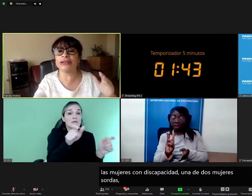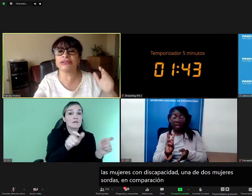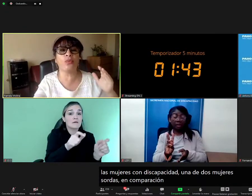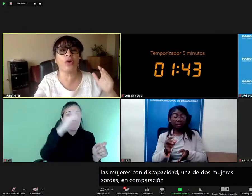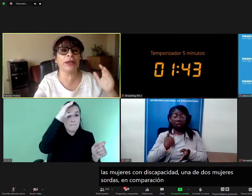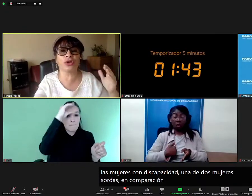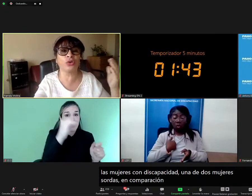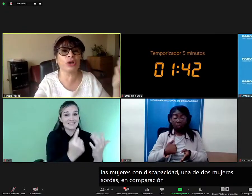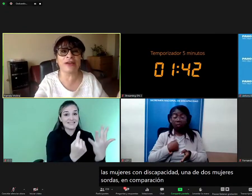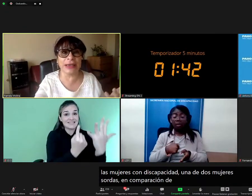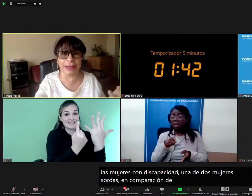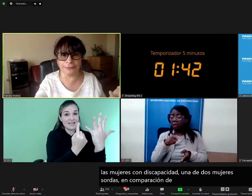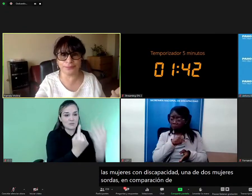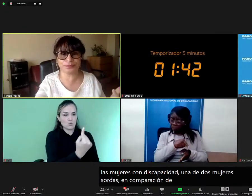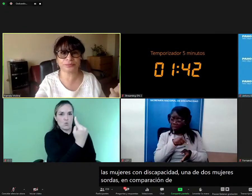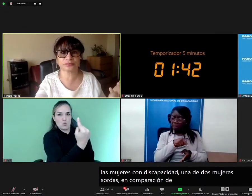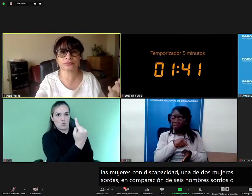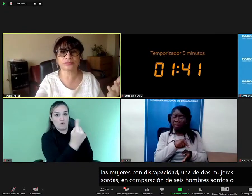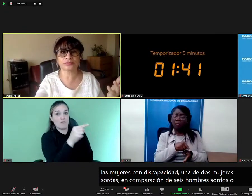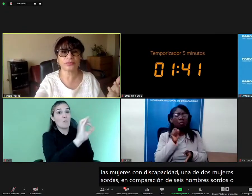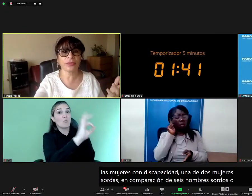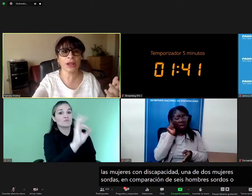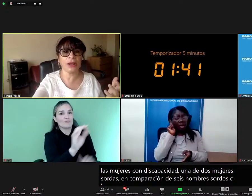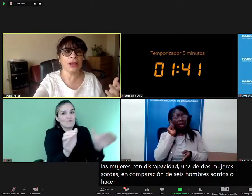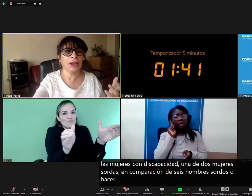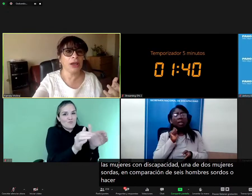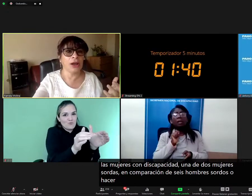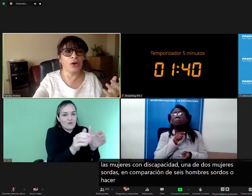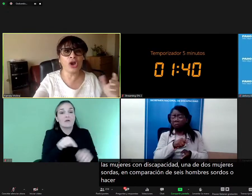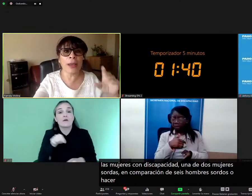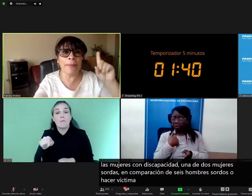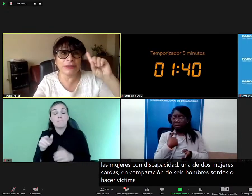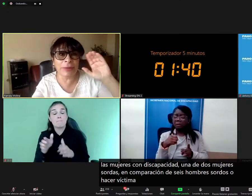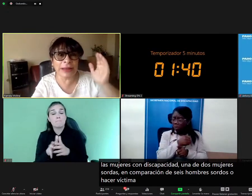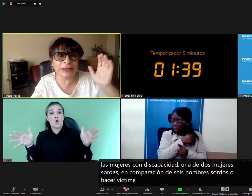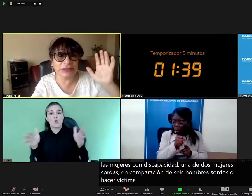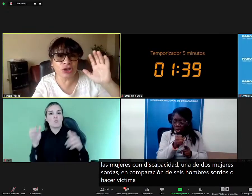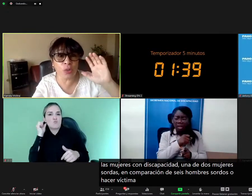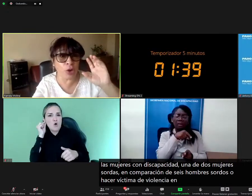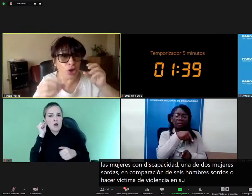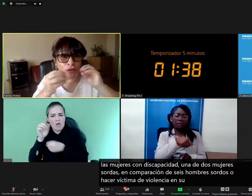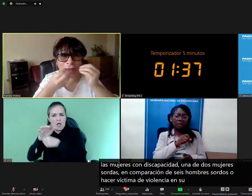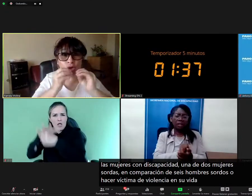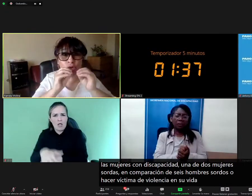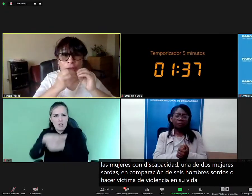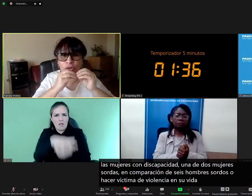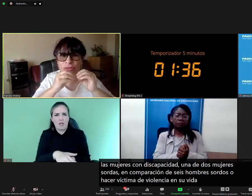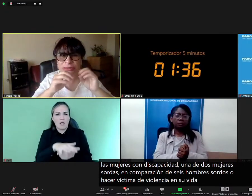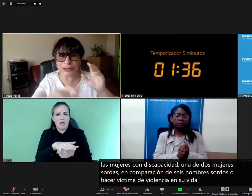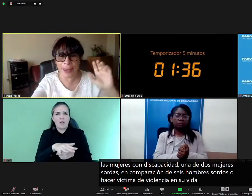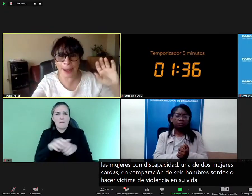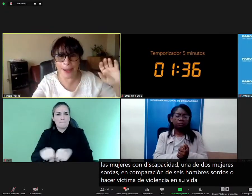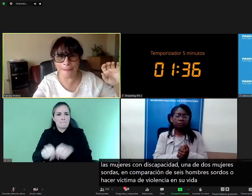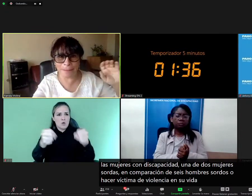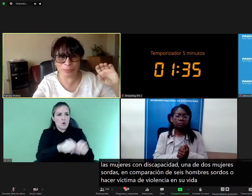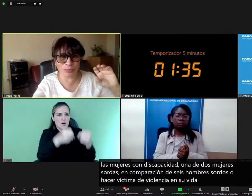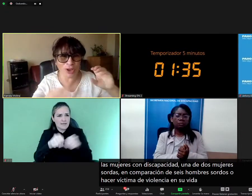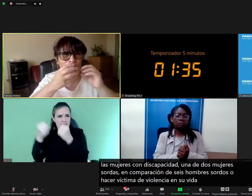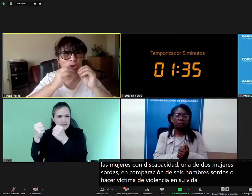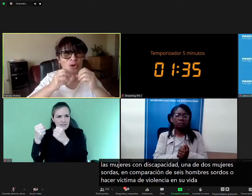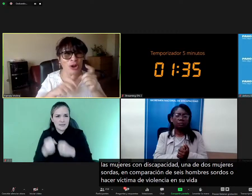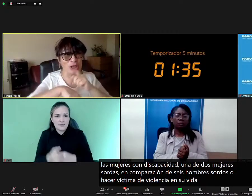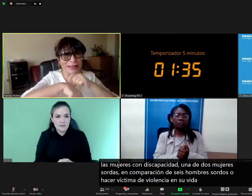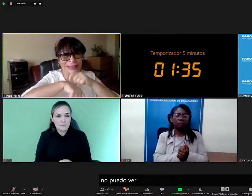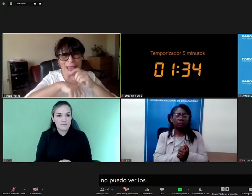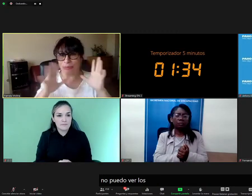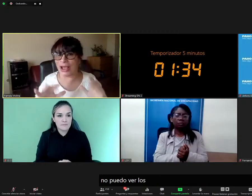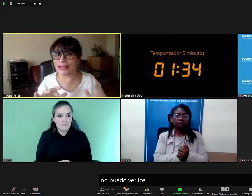six deaf males will face violence at some point in life so sorry if i